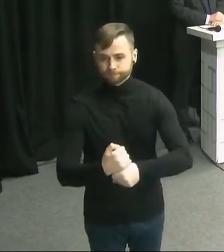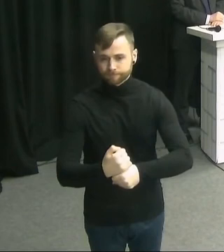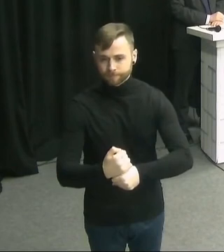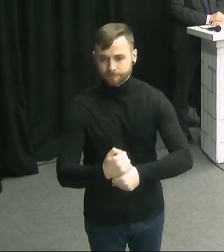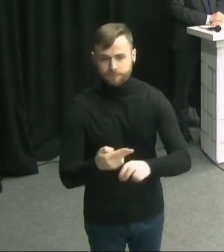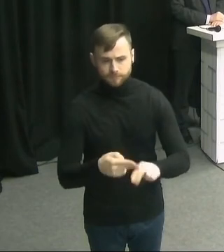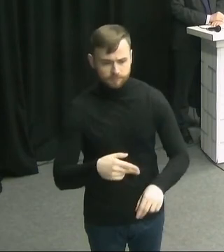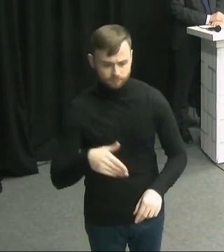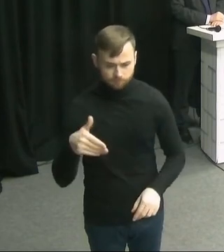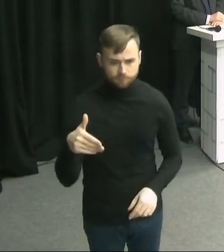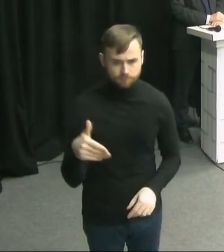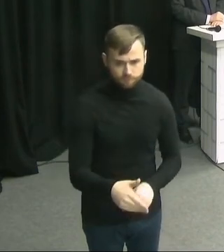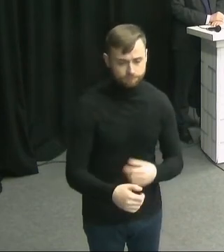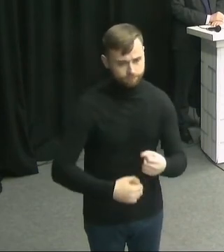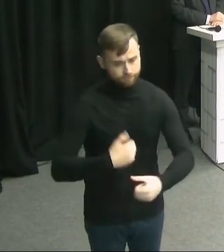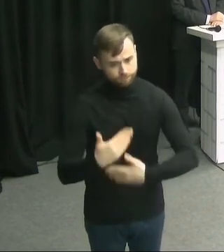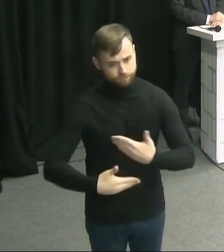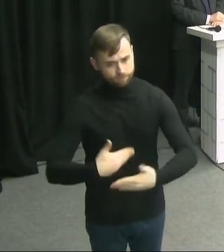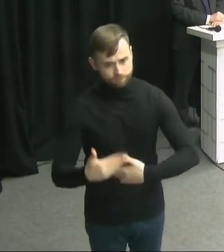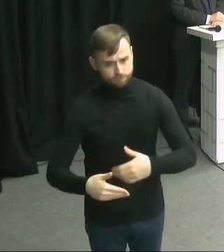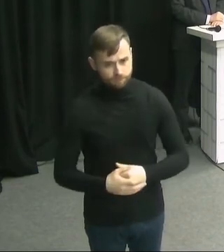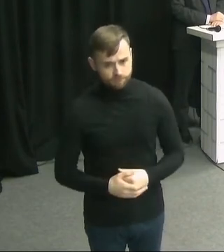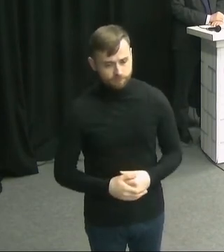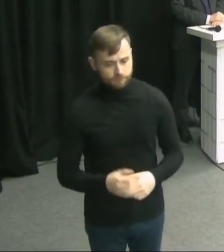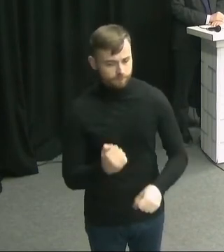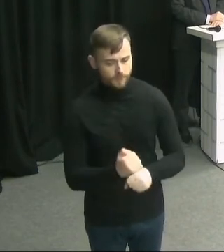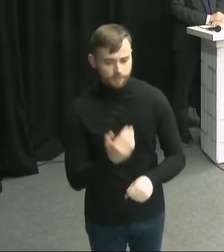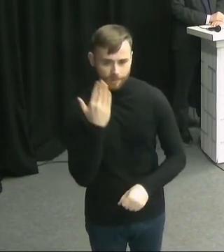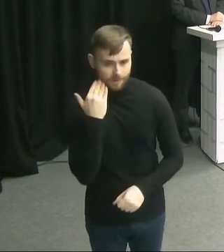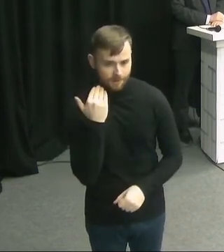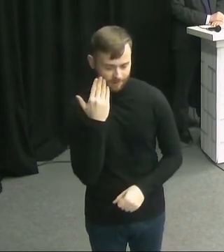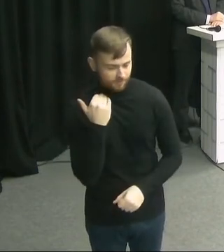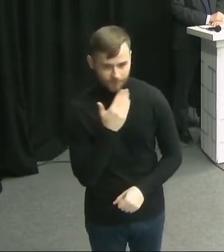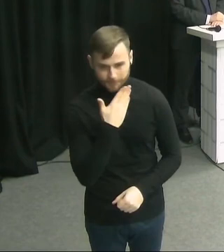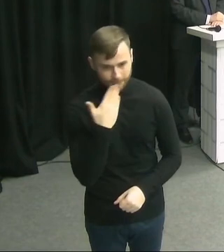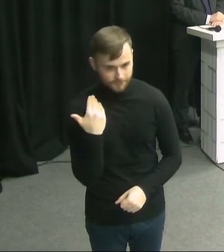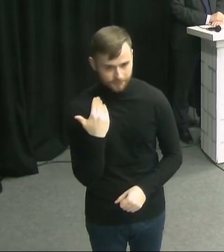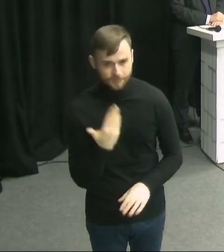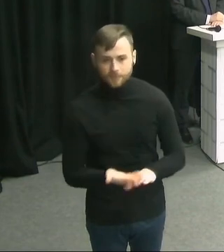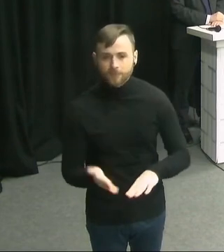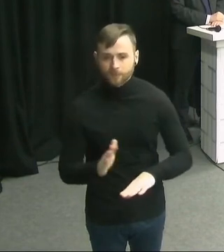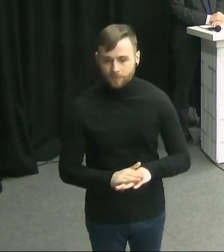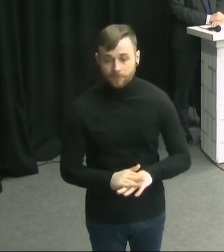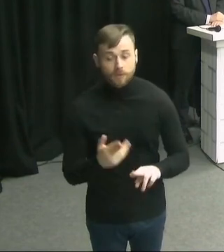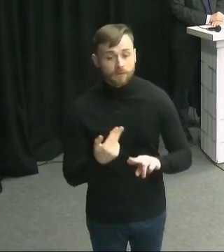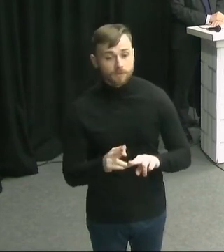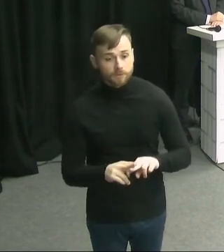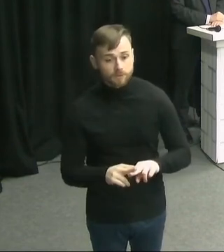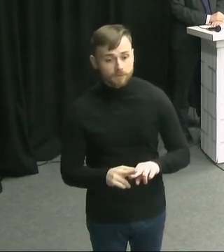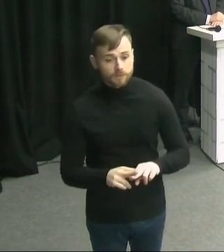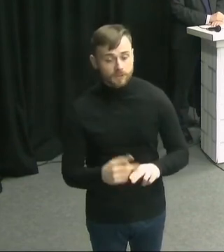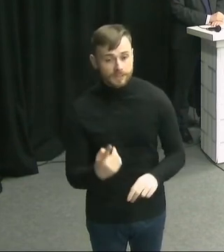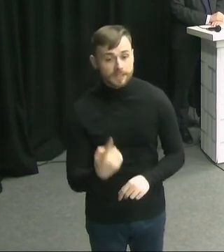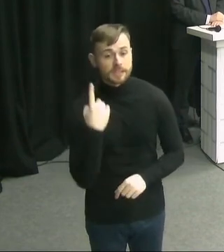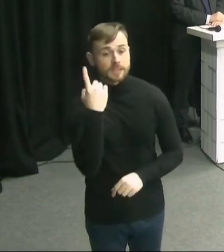Of course, you need to be brave for the journey, and it's not an easy journey. So the next week will